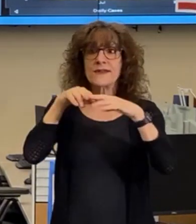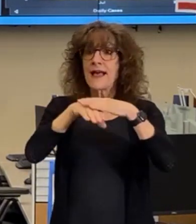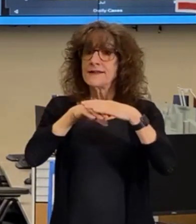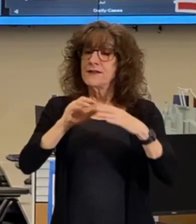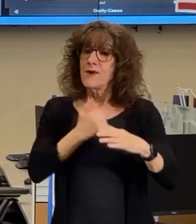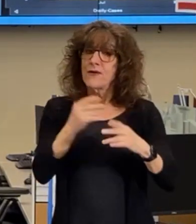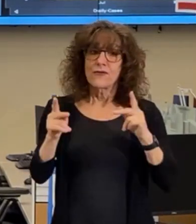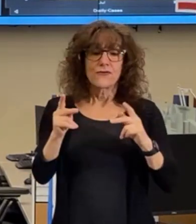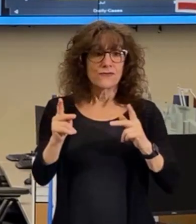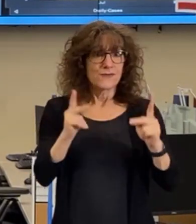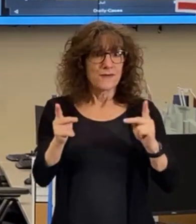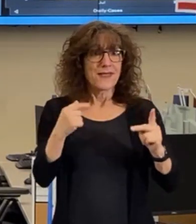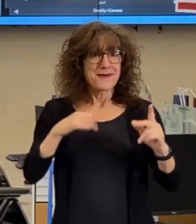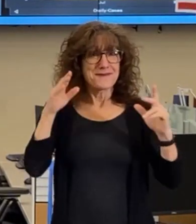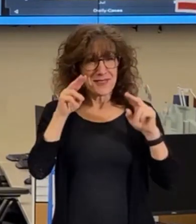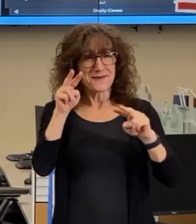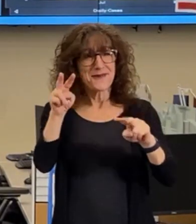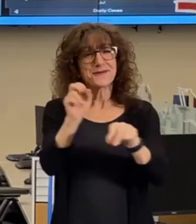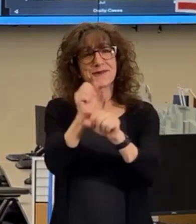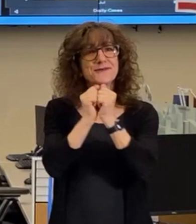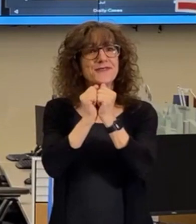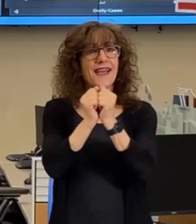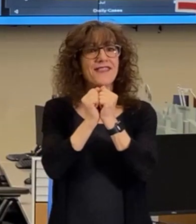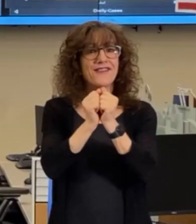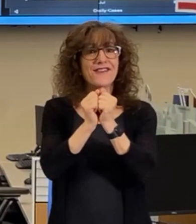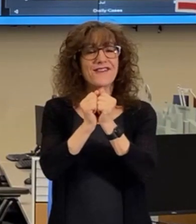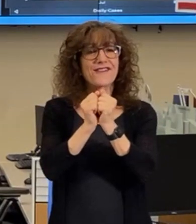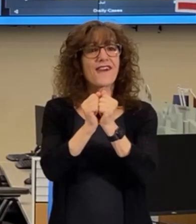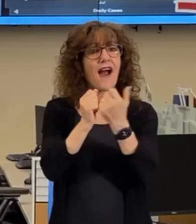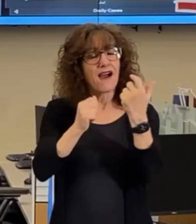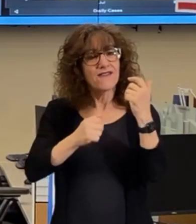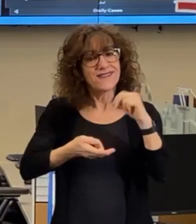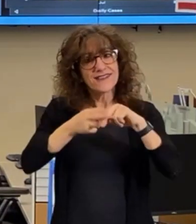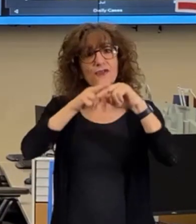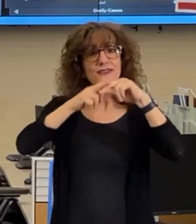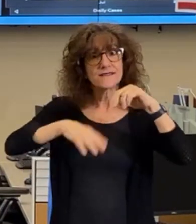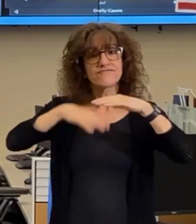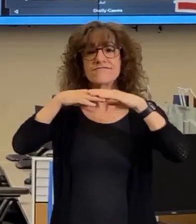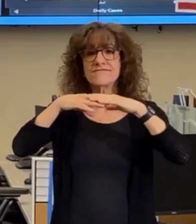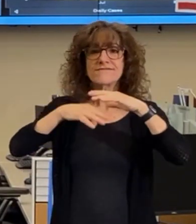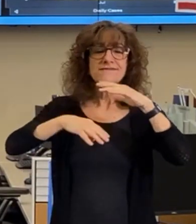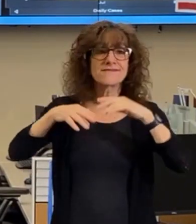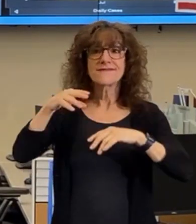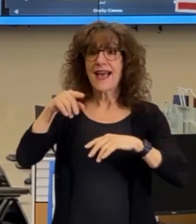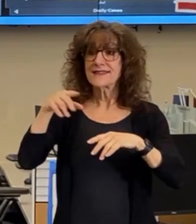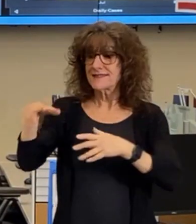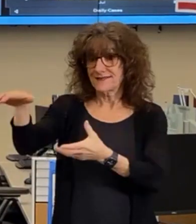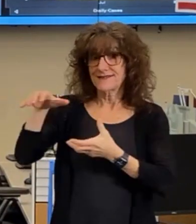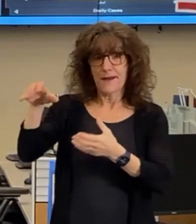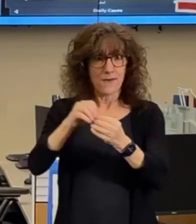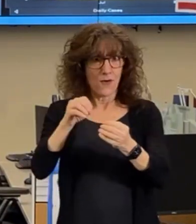and we look forward to continued collaboration building capacity in our county as the supply increases. We'd